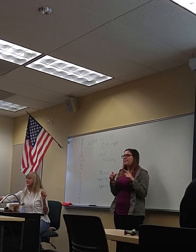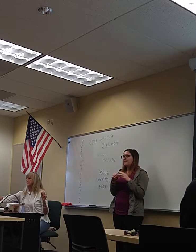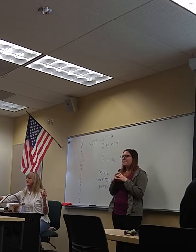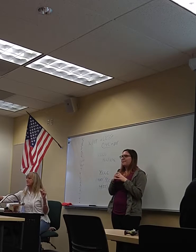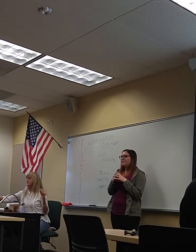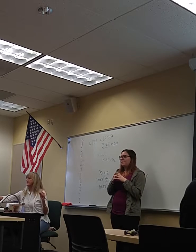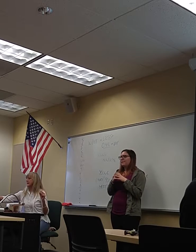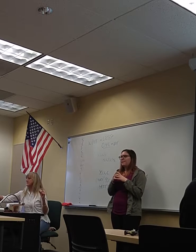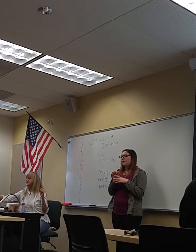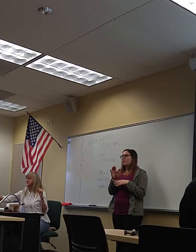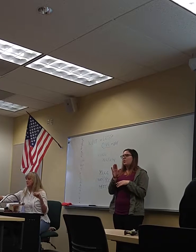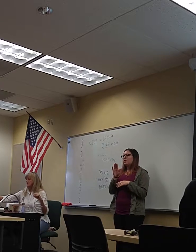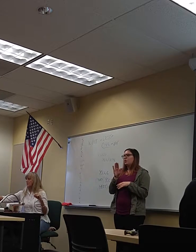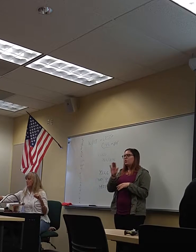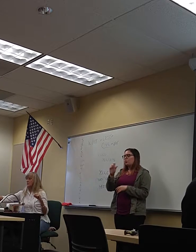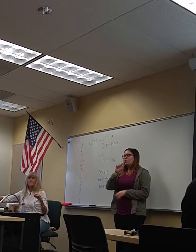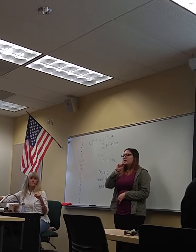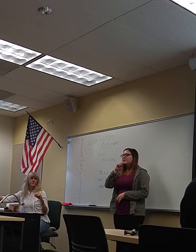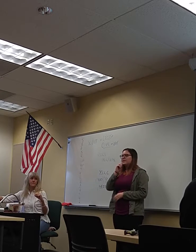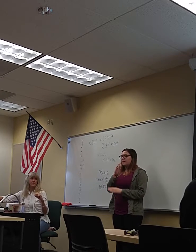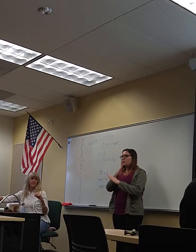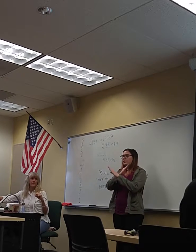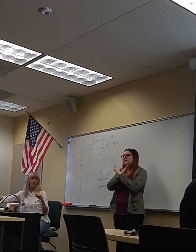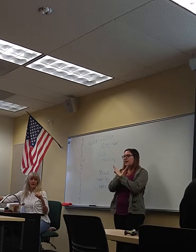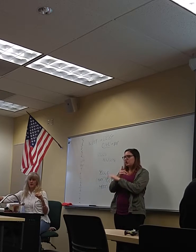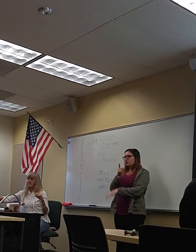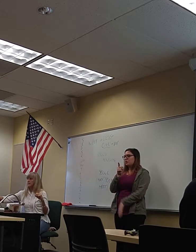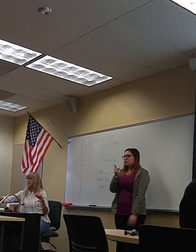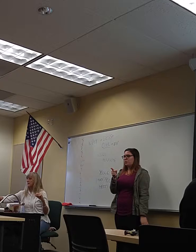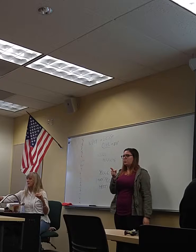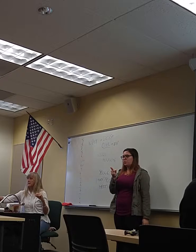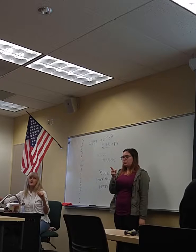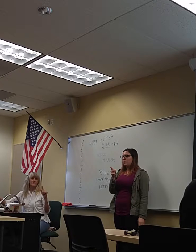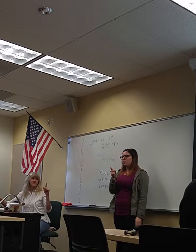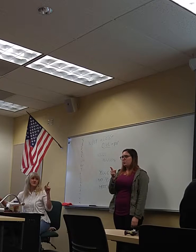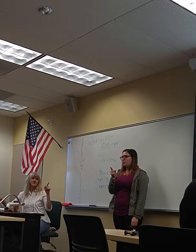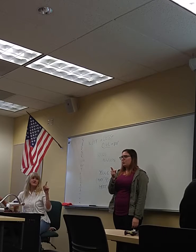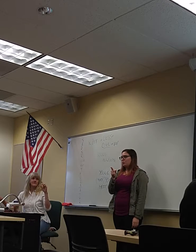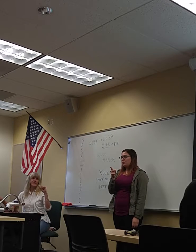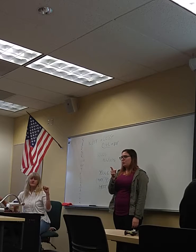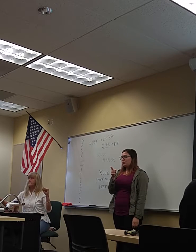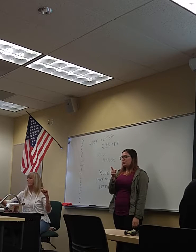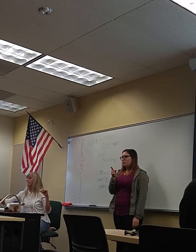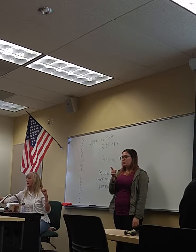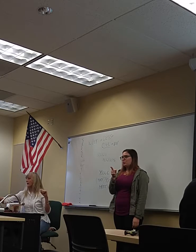skin protects you. Okay, and just It's being respelled by.